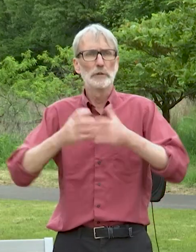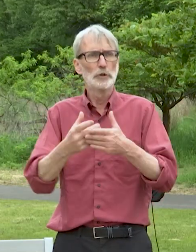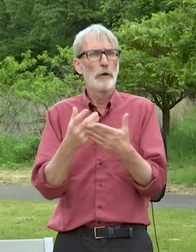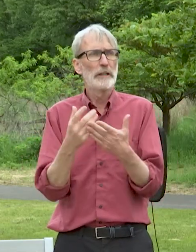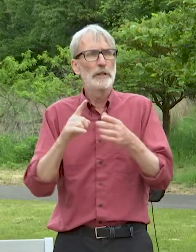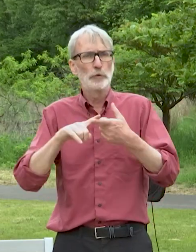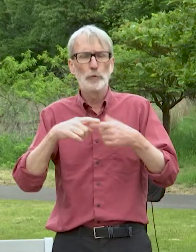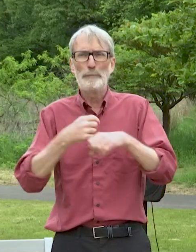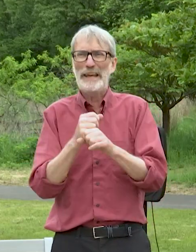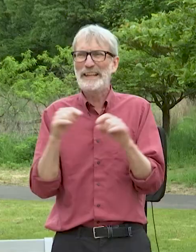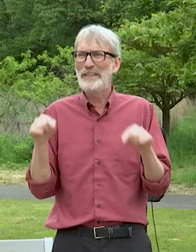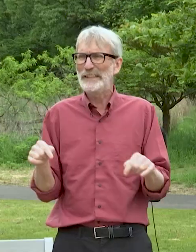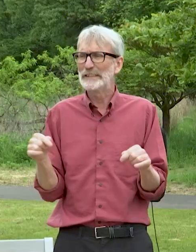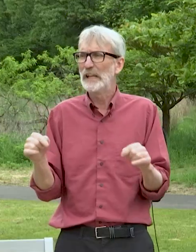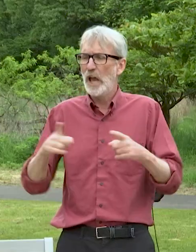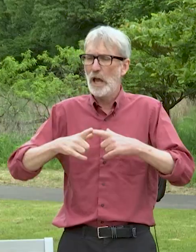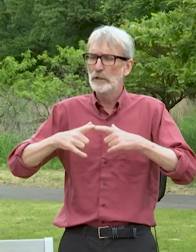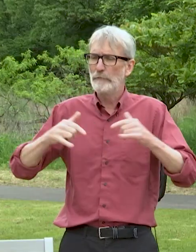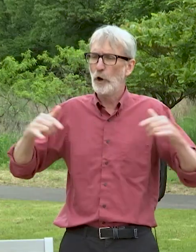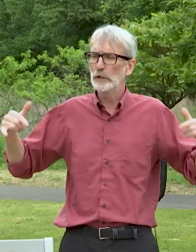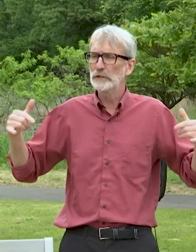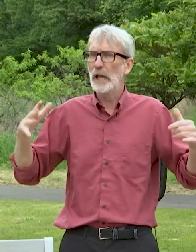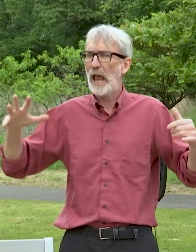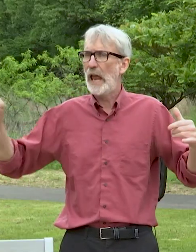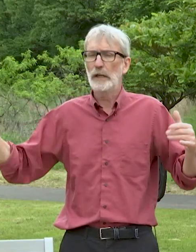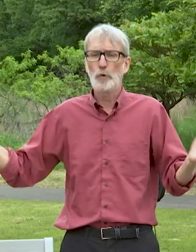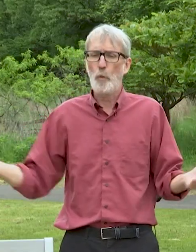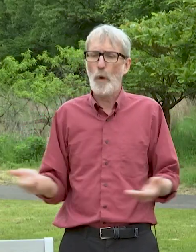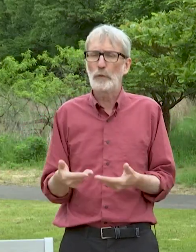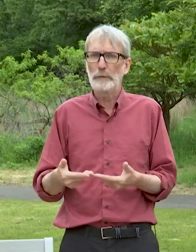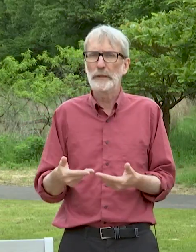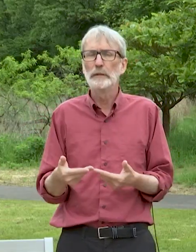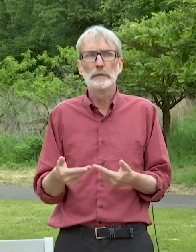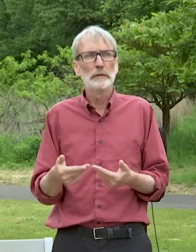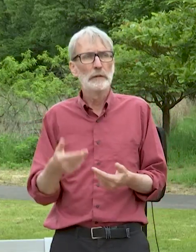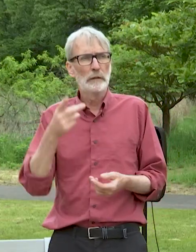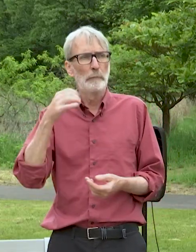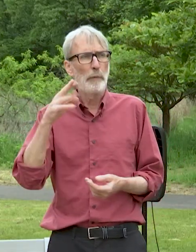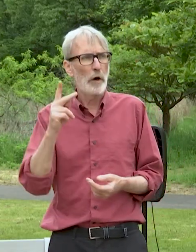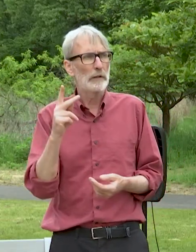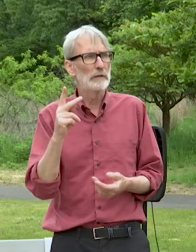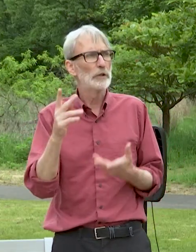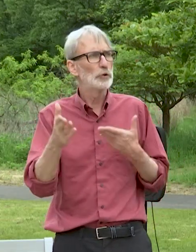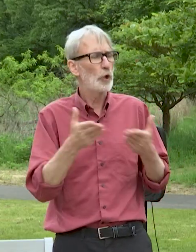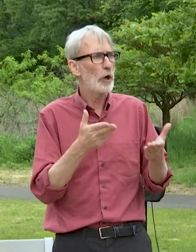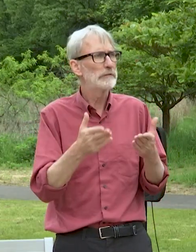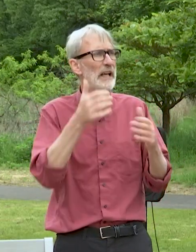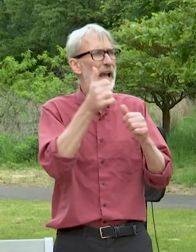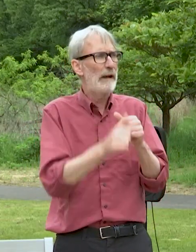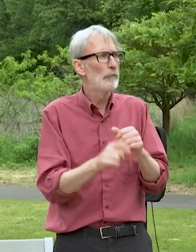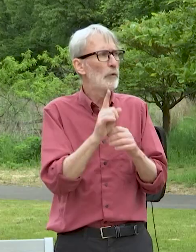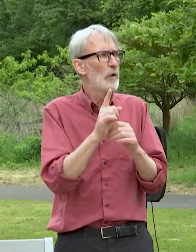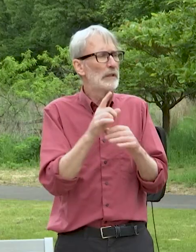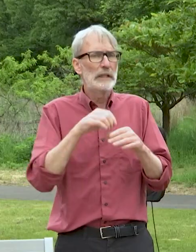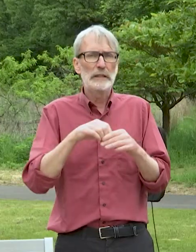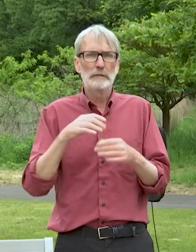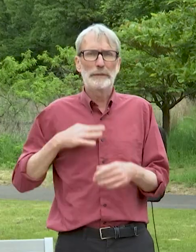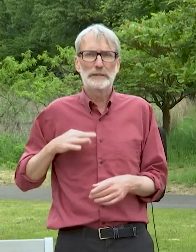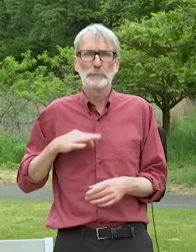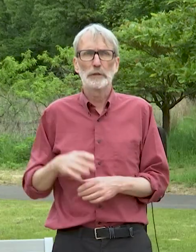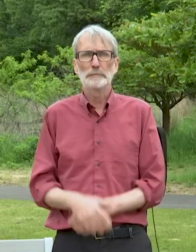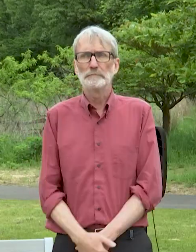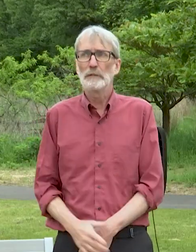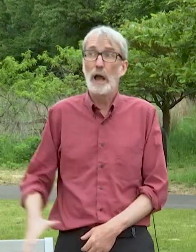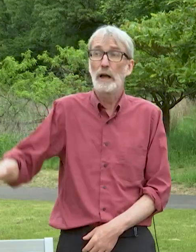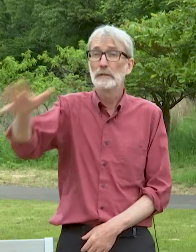this place a diverse, welcoming park that serves everybody in the city of Pittsburgh and